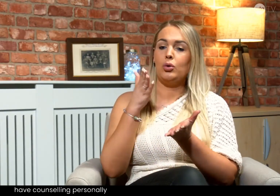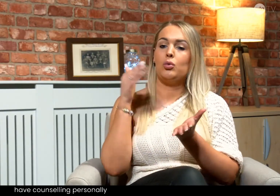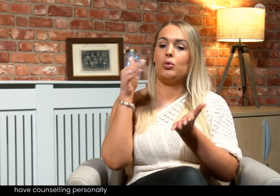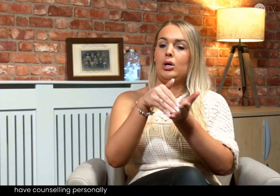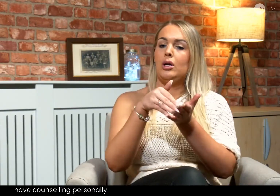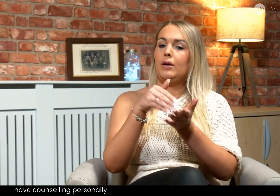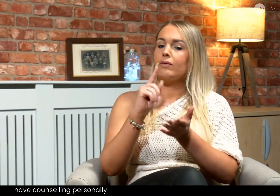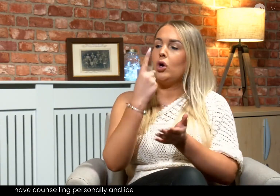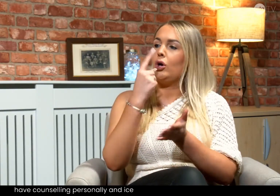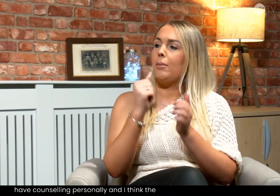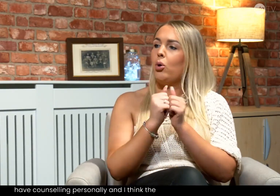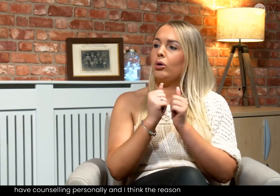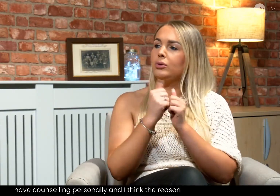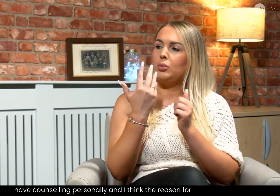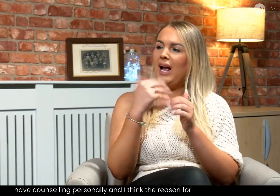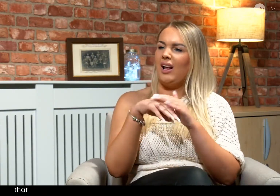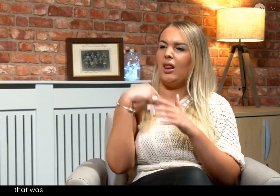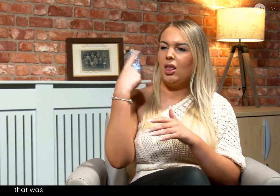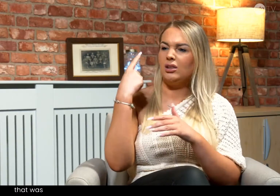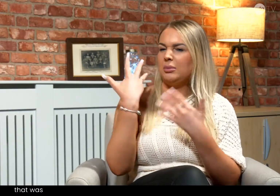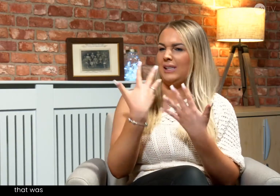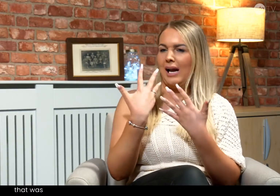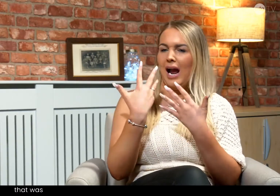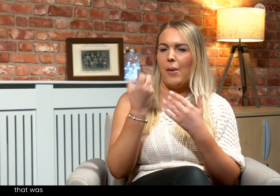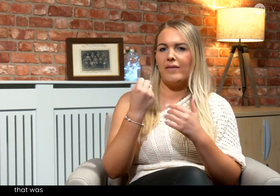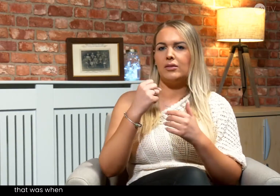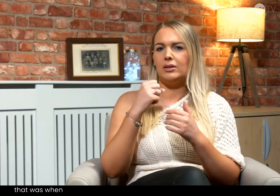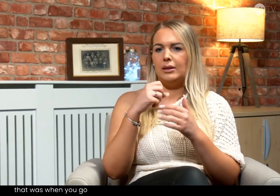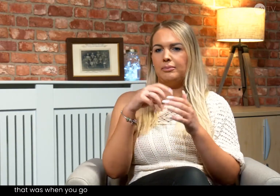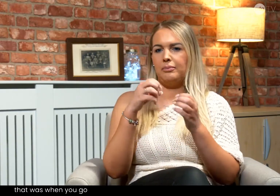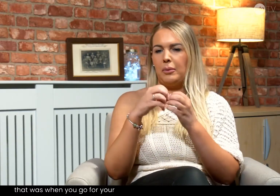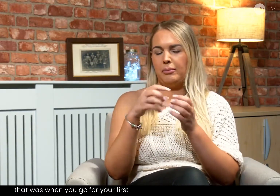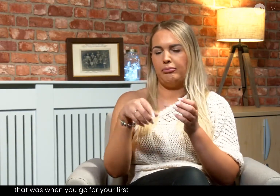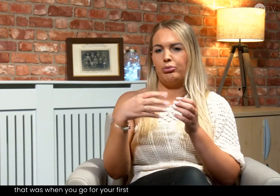that was when you go for your first appointment, I went to London,